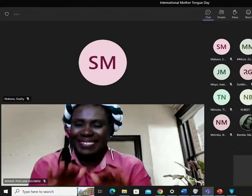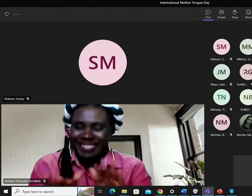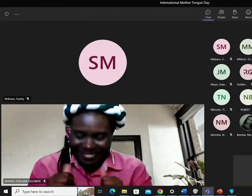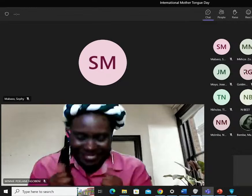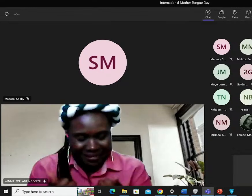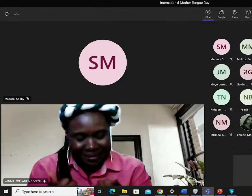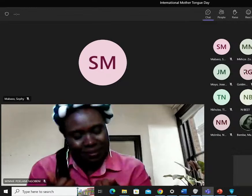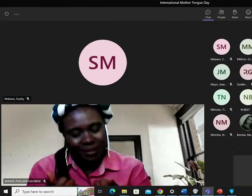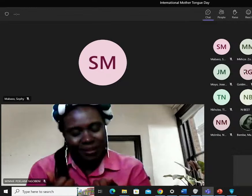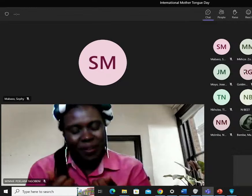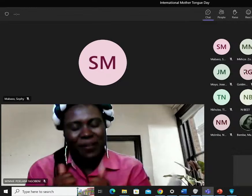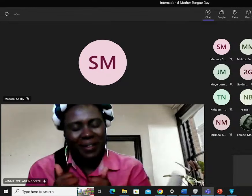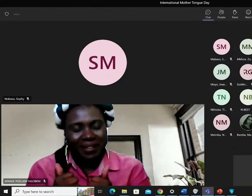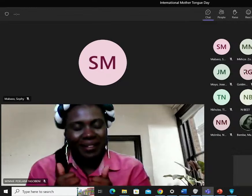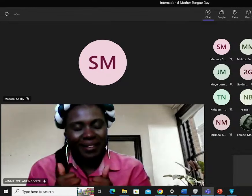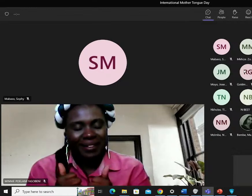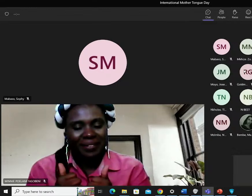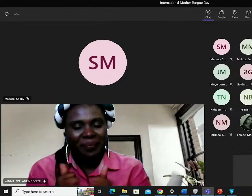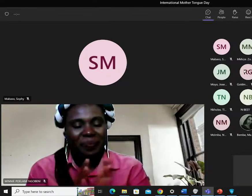Okay.